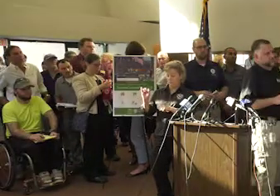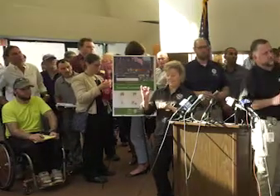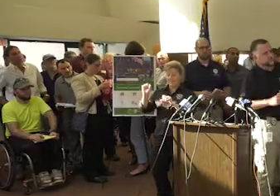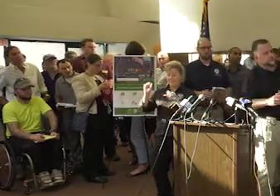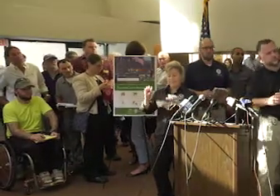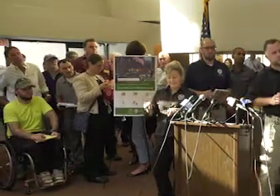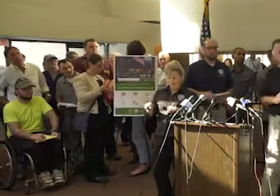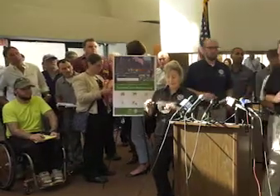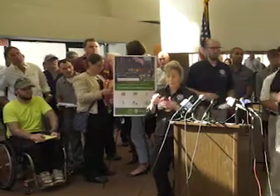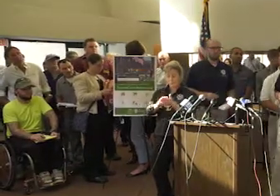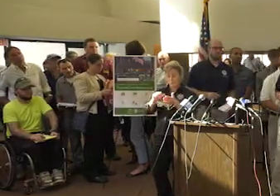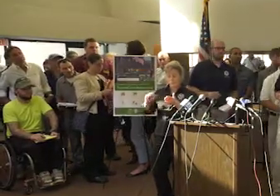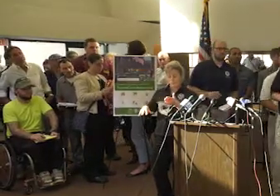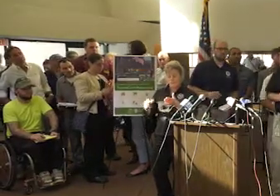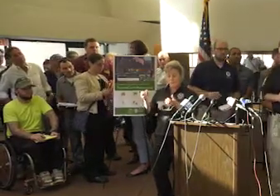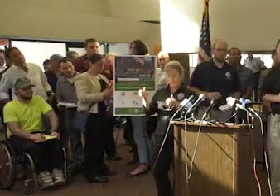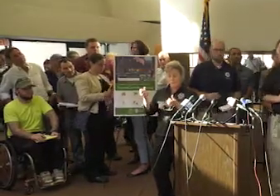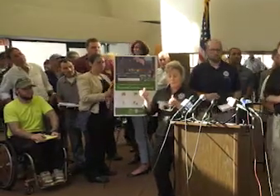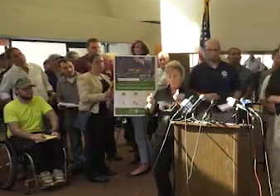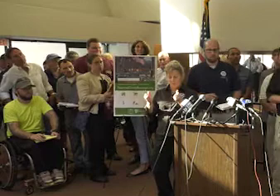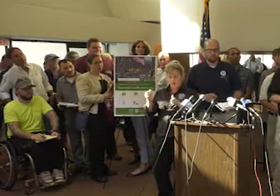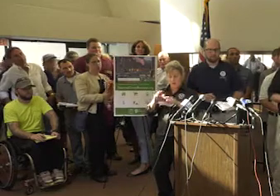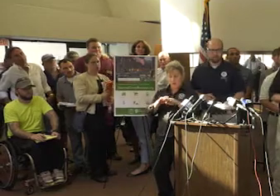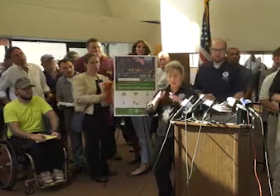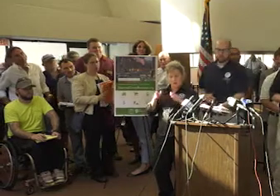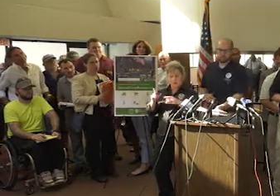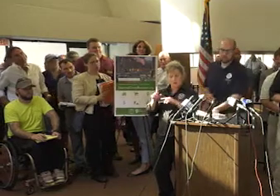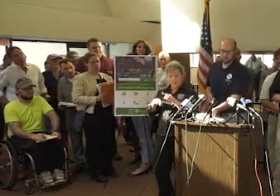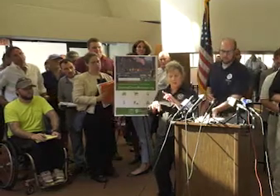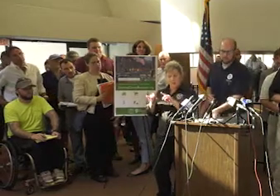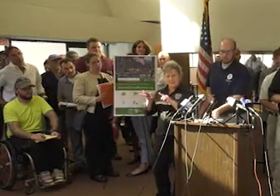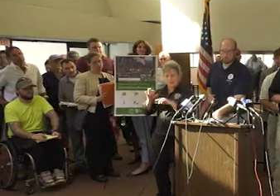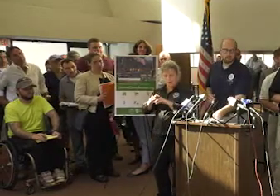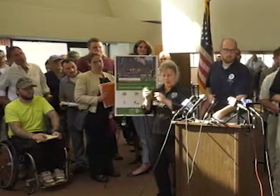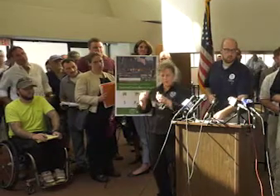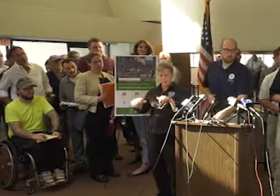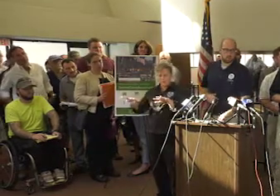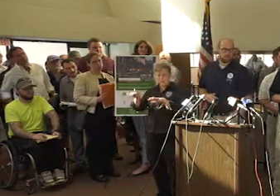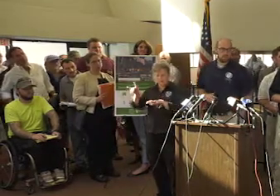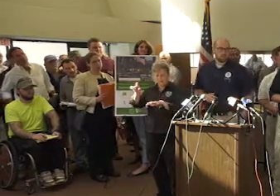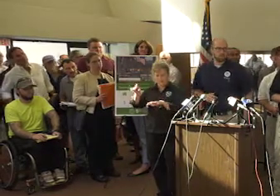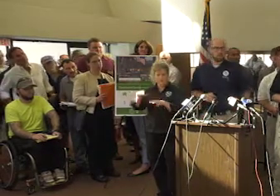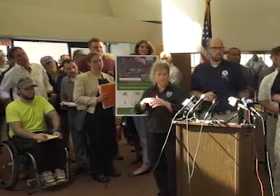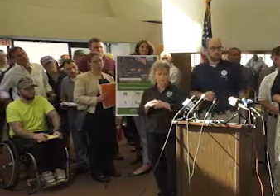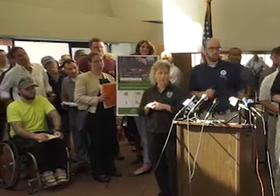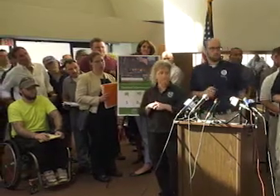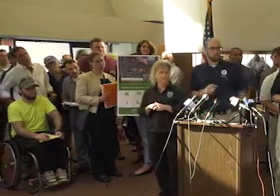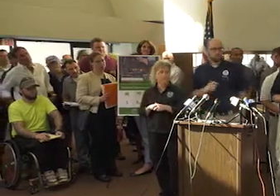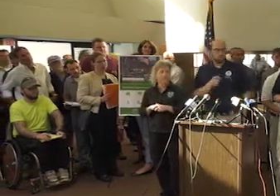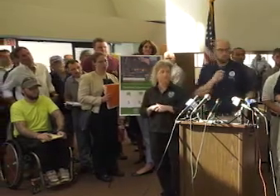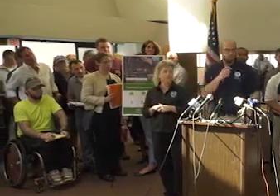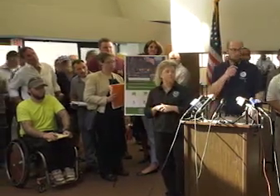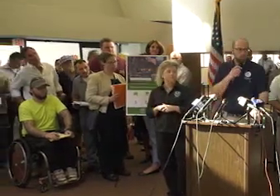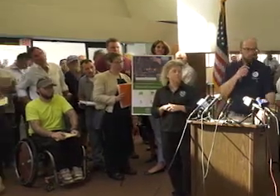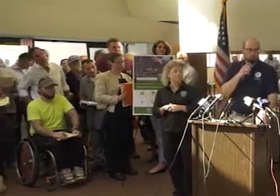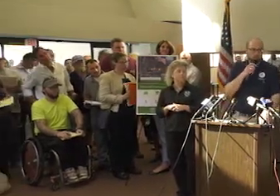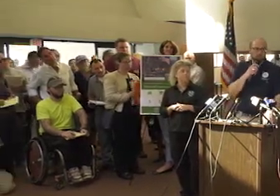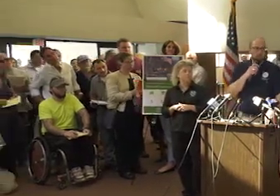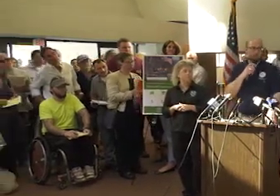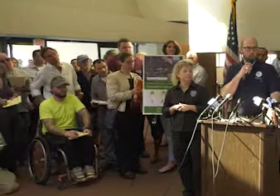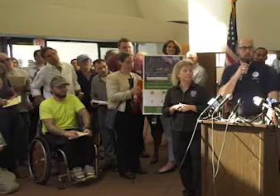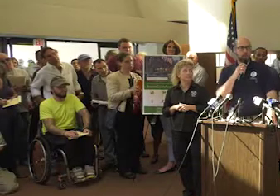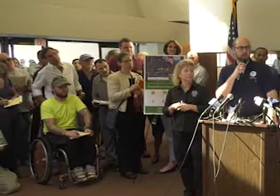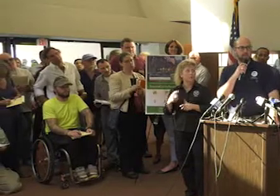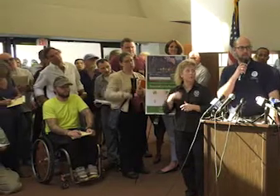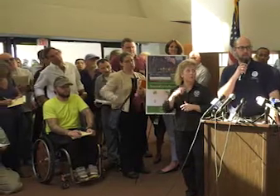can remove vehicles on the street, but they cannot remove vehicles in driveways. So we're